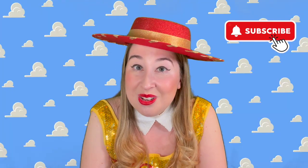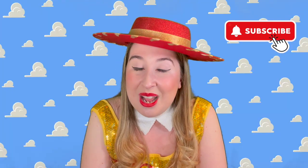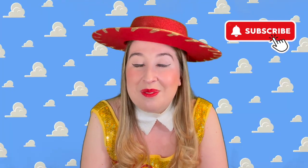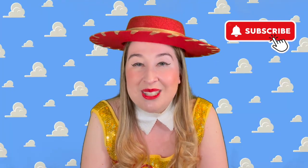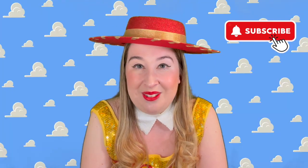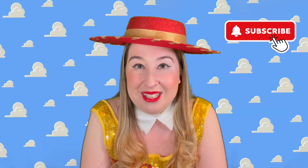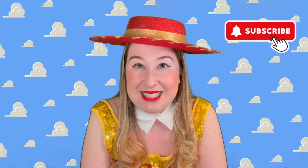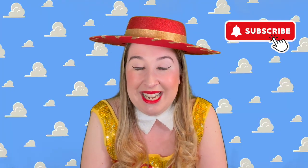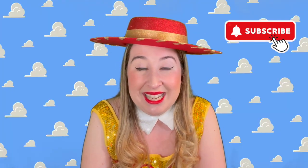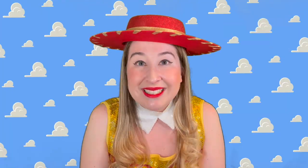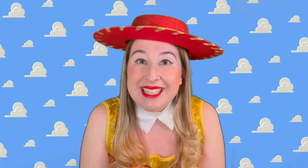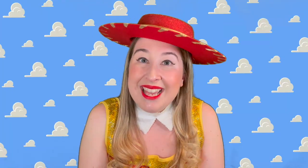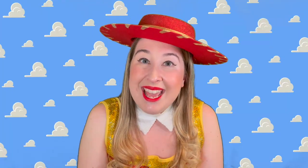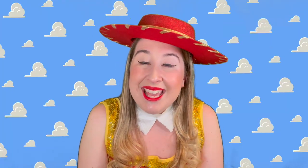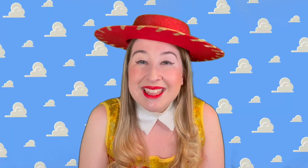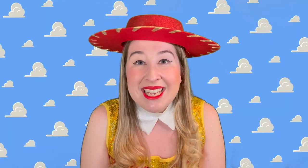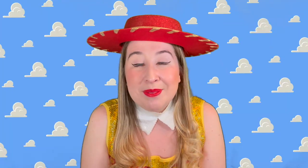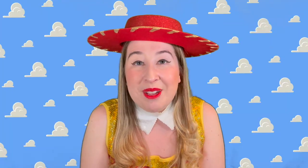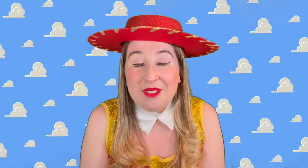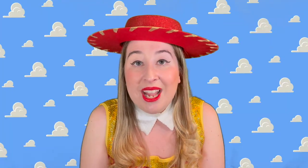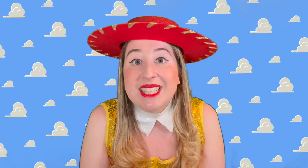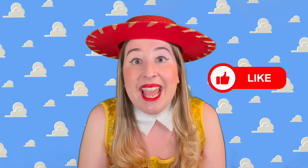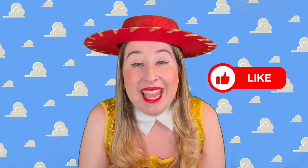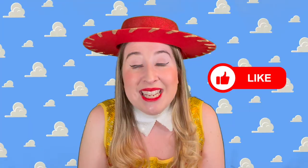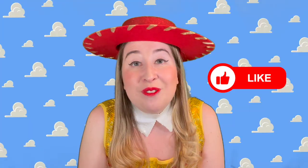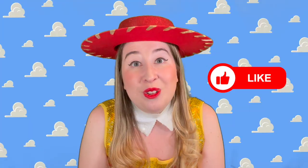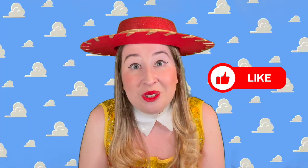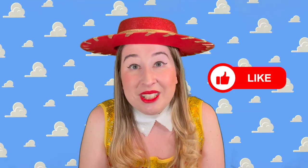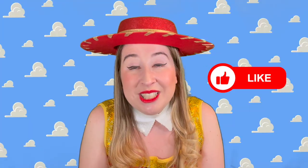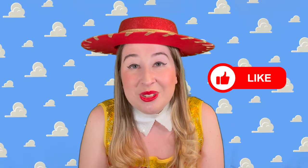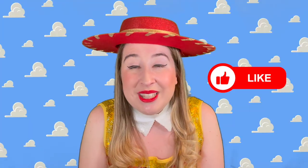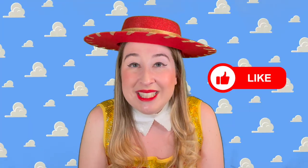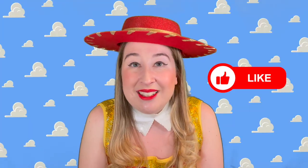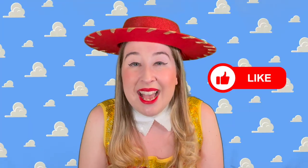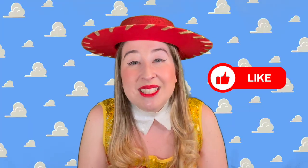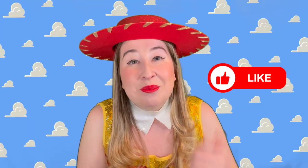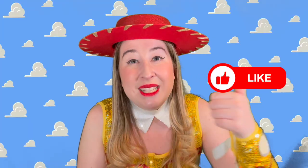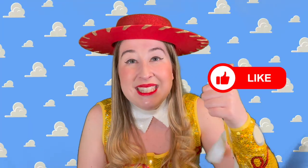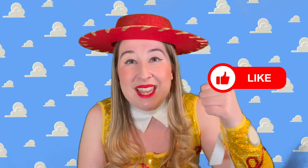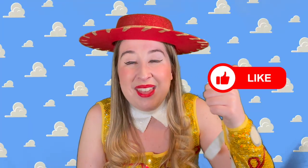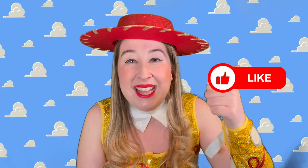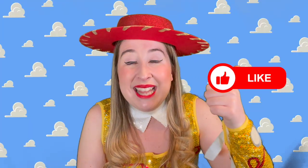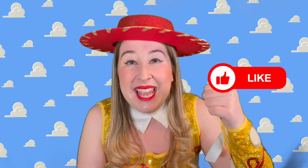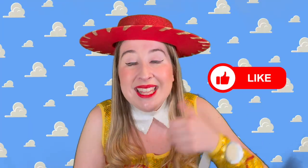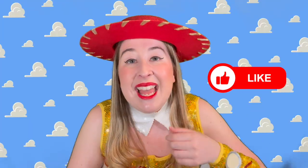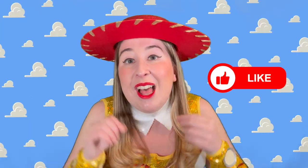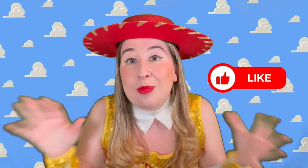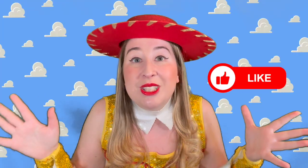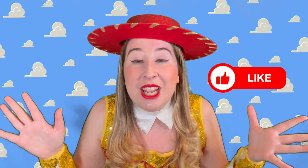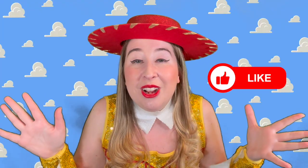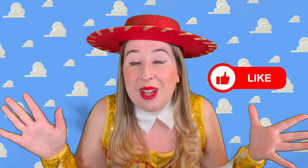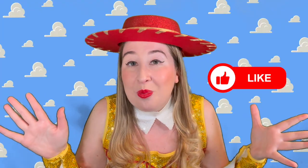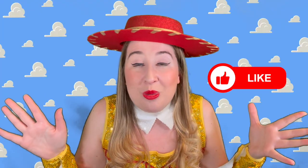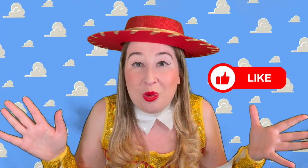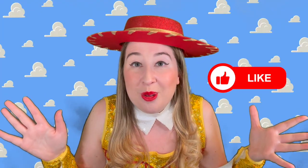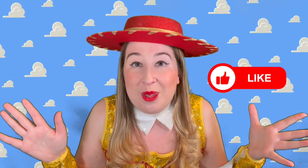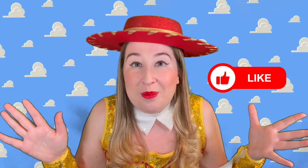I'm so excited. Yay, thanks my friends. And if you really enjoy this class, please give it a like. That helps share it with more people